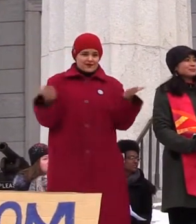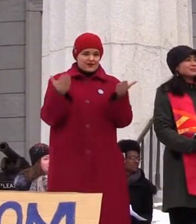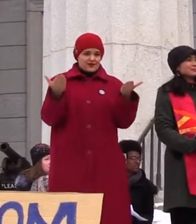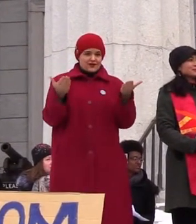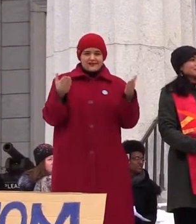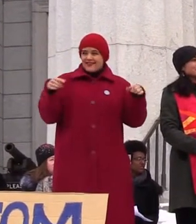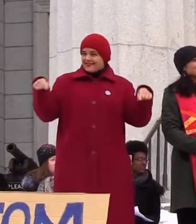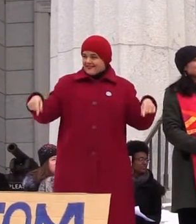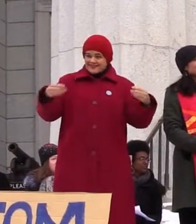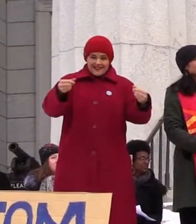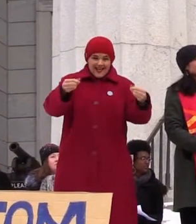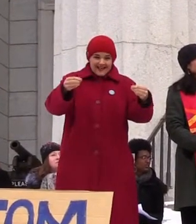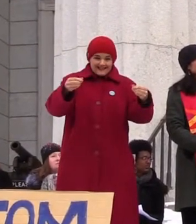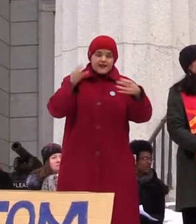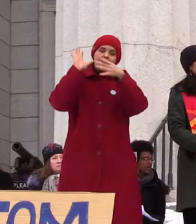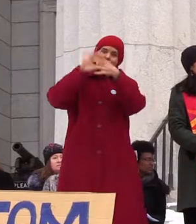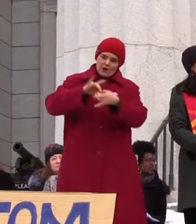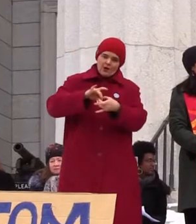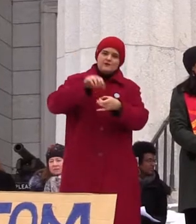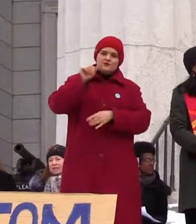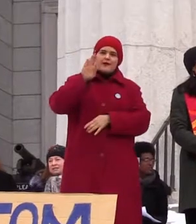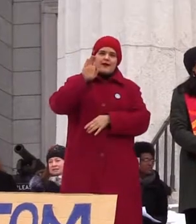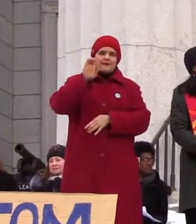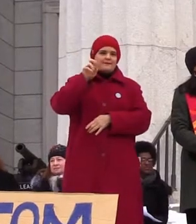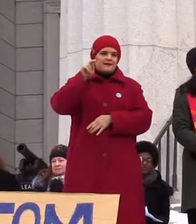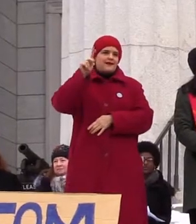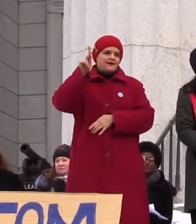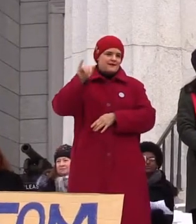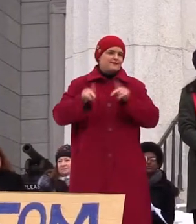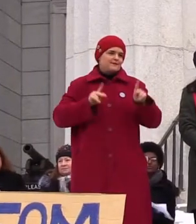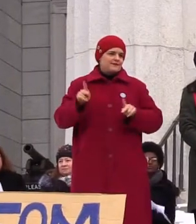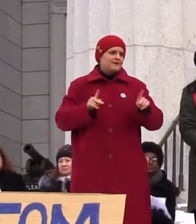traditional territory of the Abenaki people.